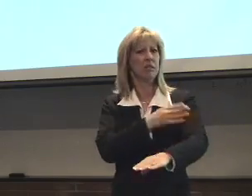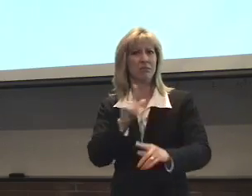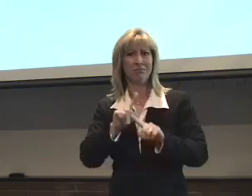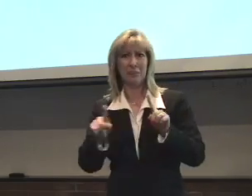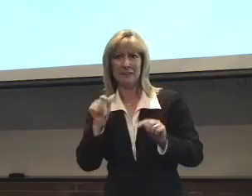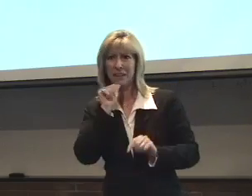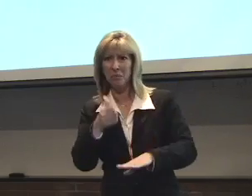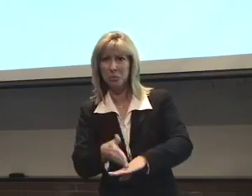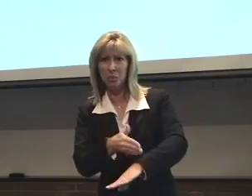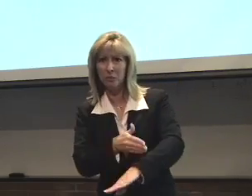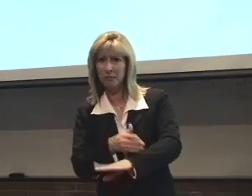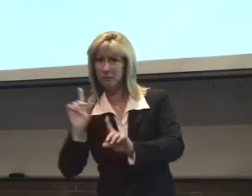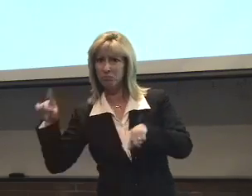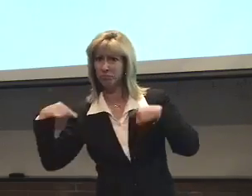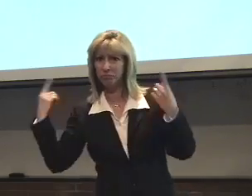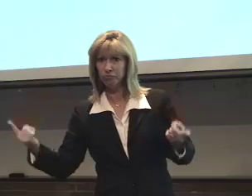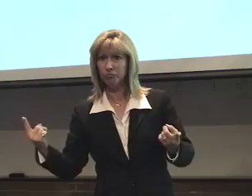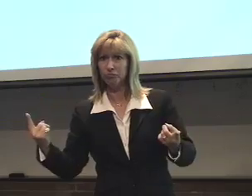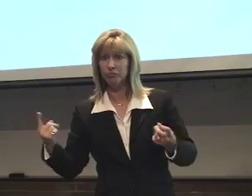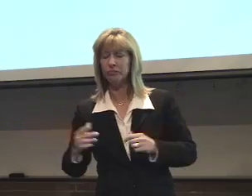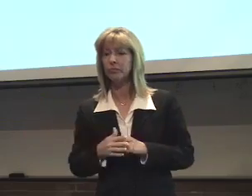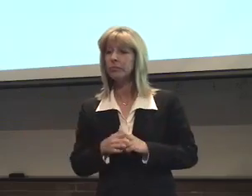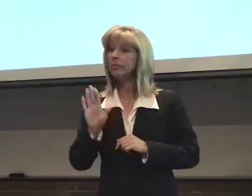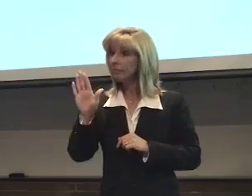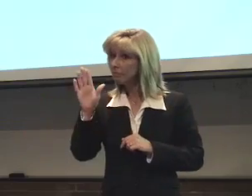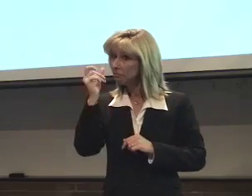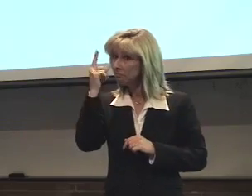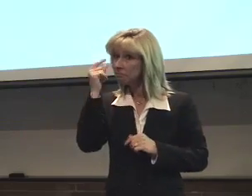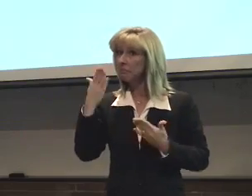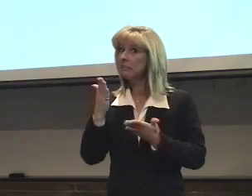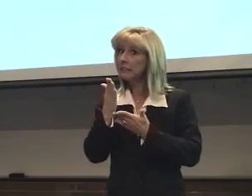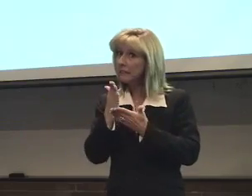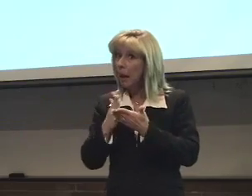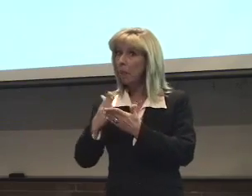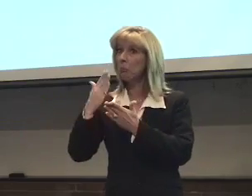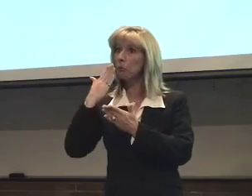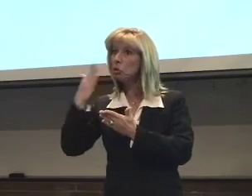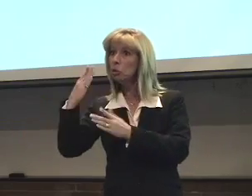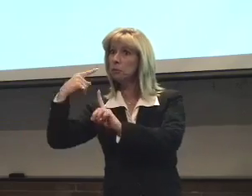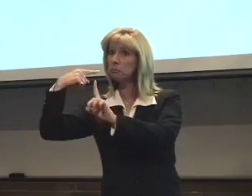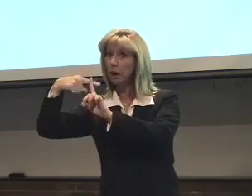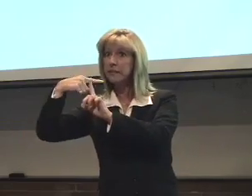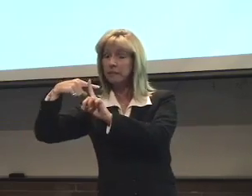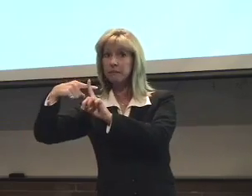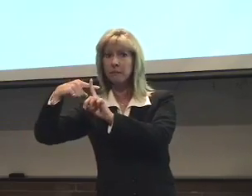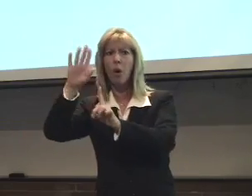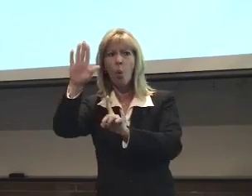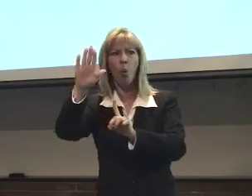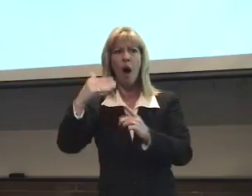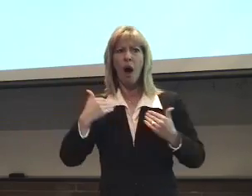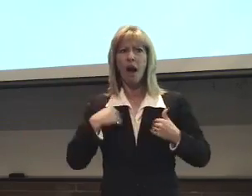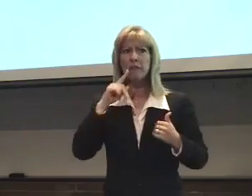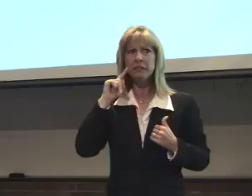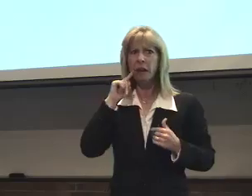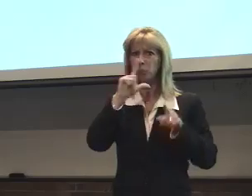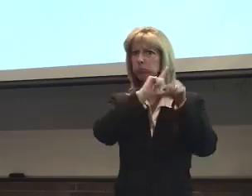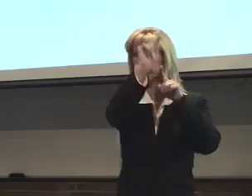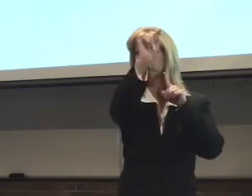though, and certainly there are deaf children that read above grade level. And there are